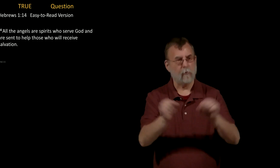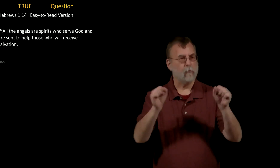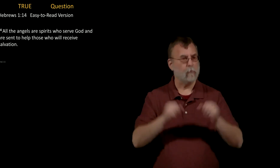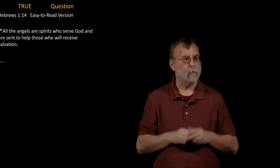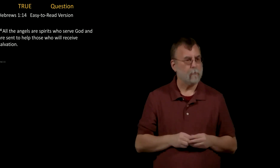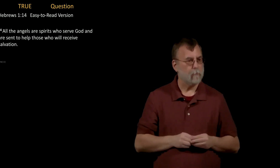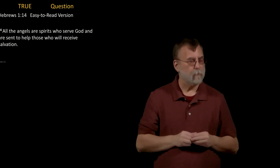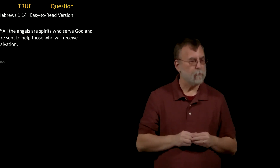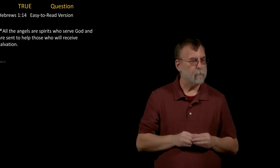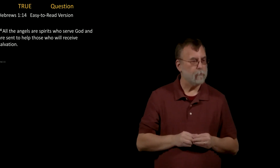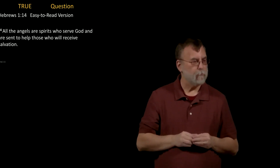salvation.